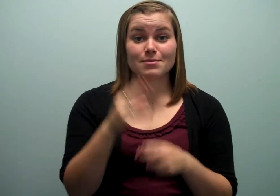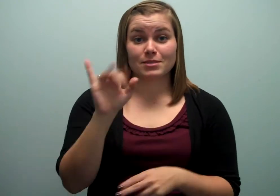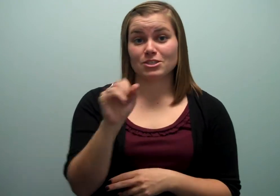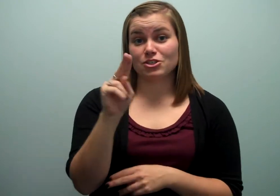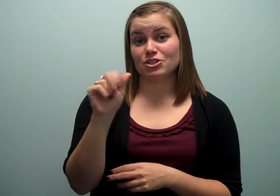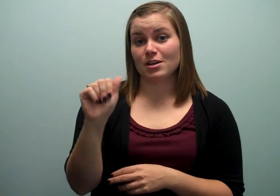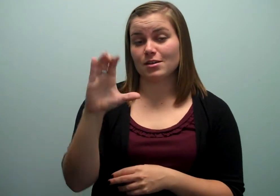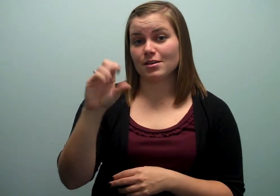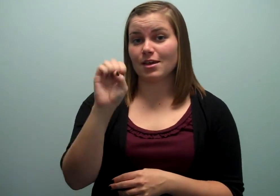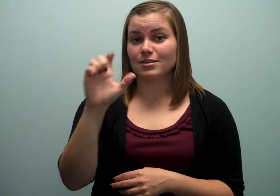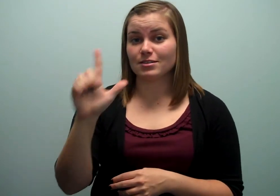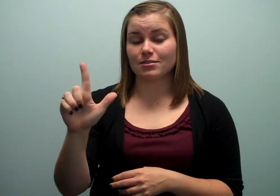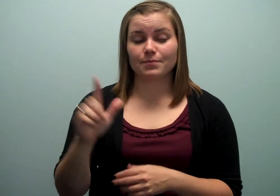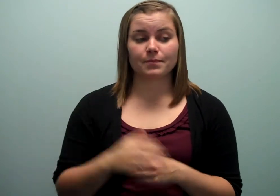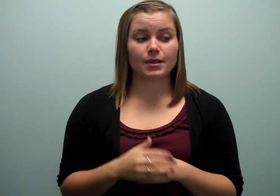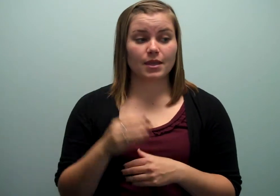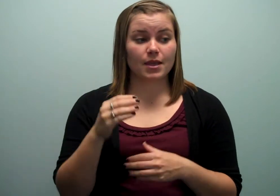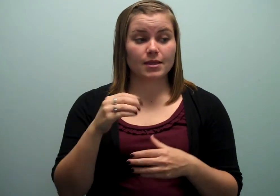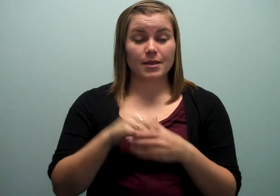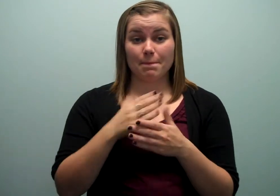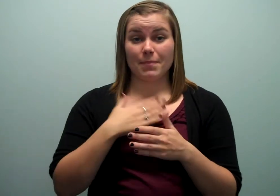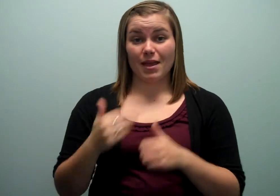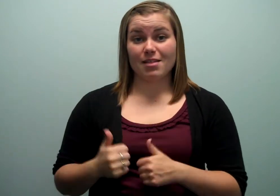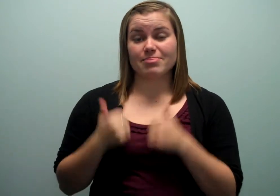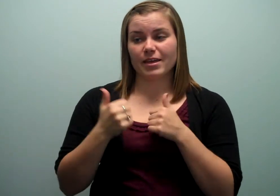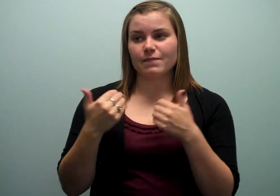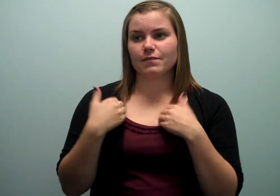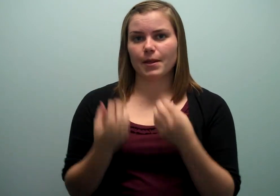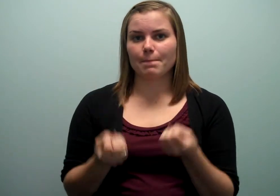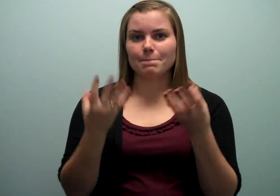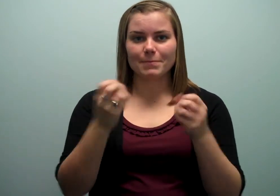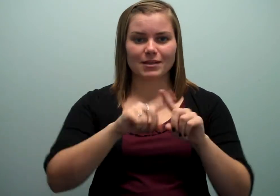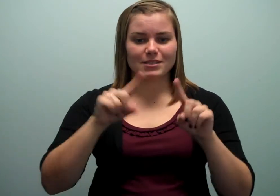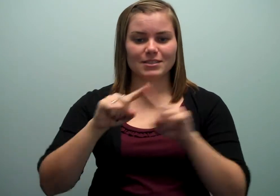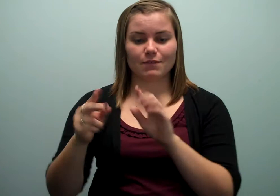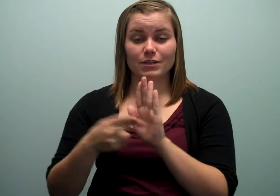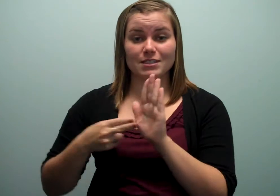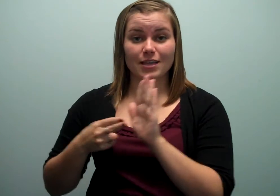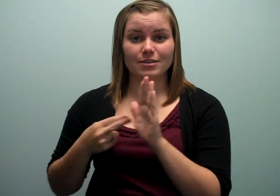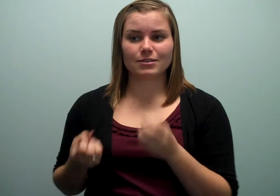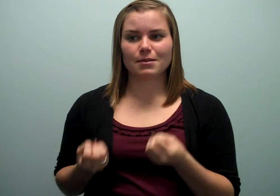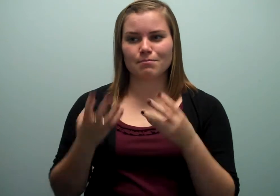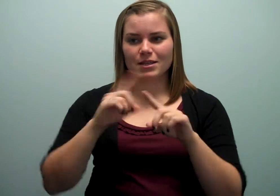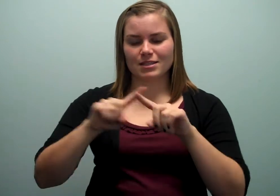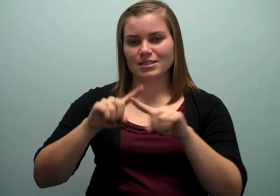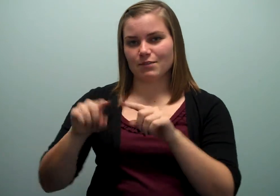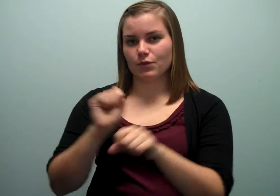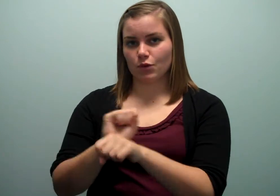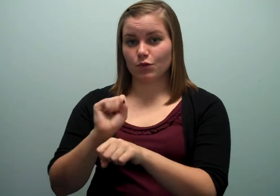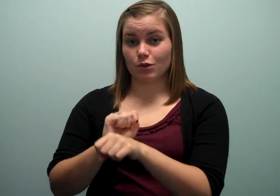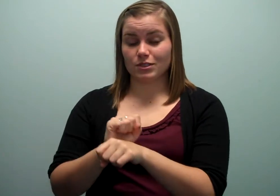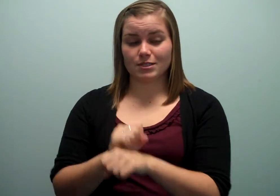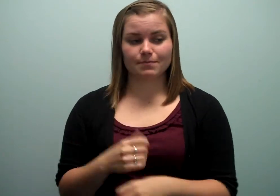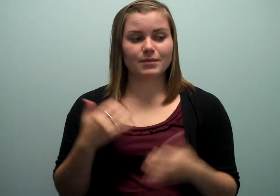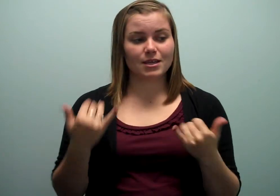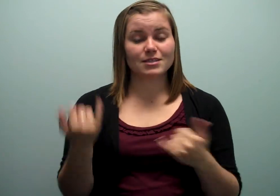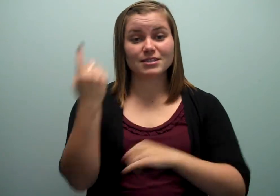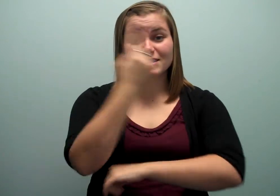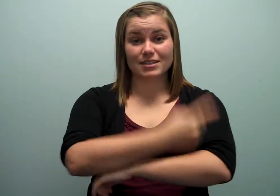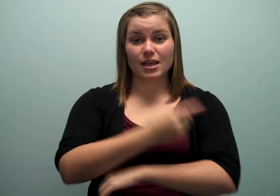Castle, and in my life I've assumed several different titles and numerous roles, but today I simply wish to share with you